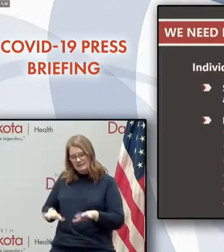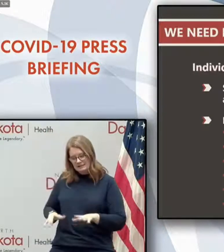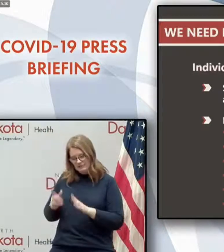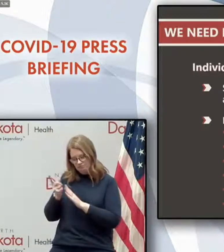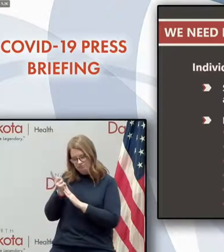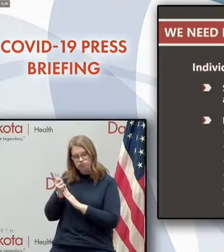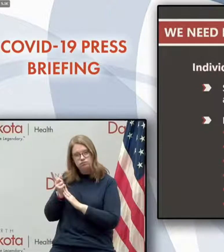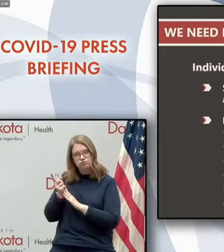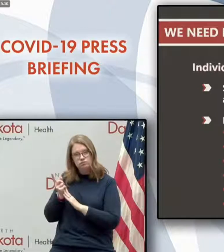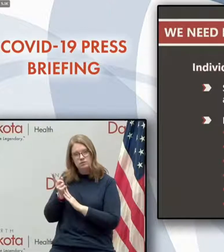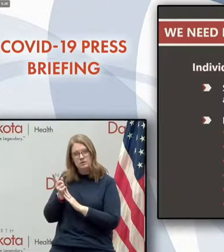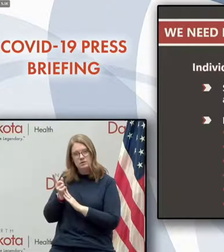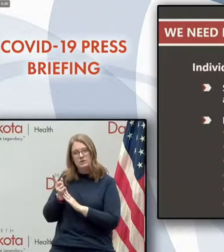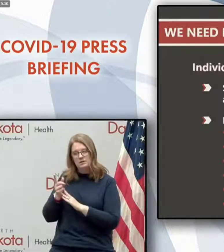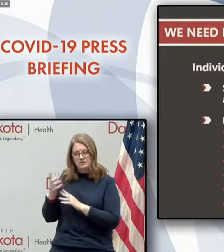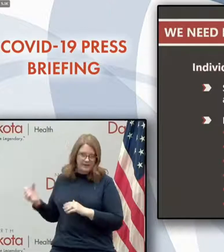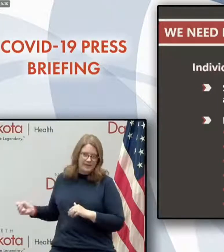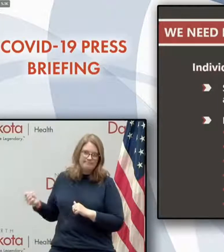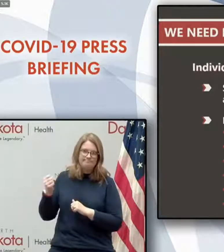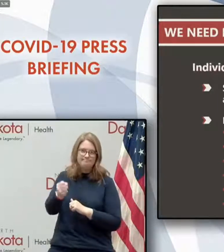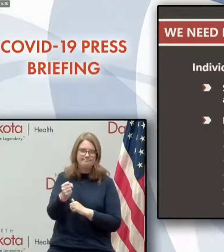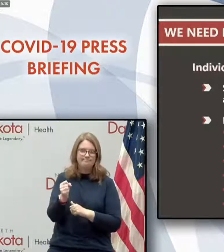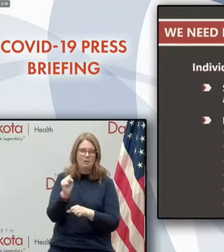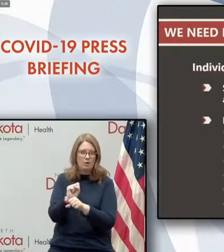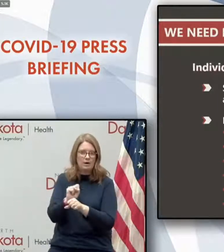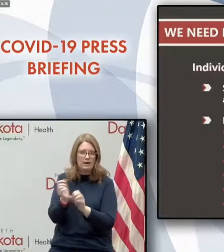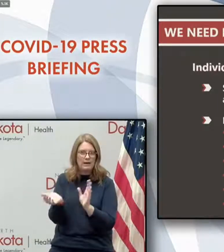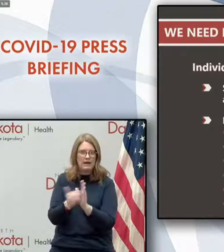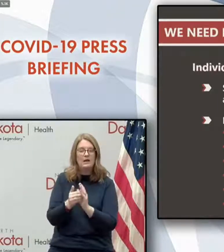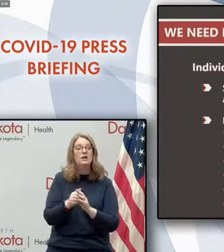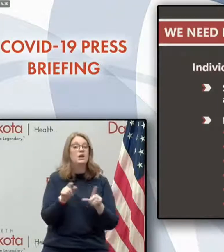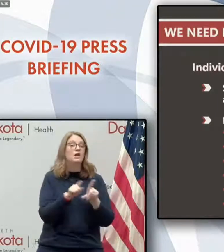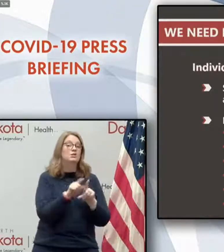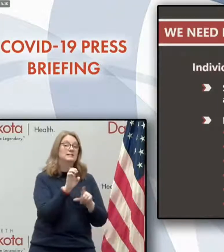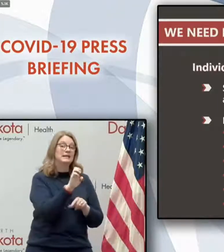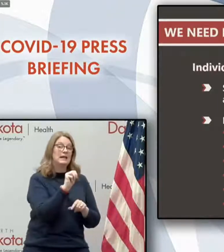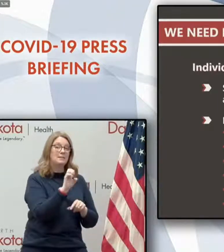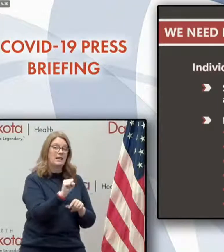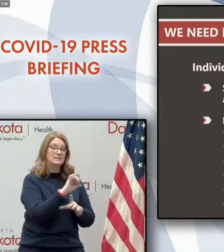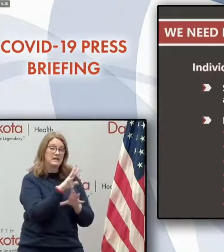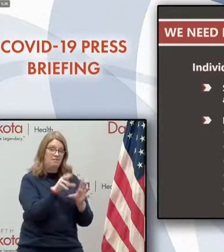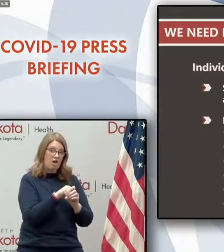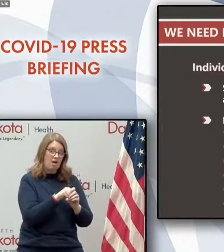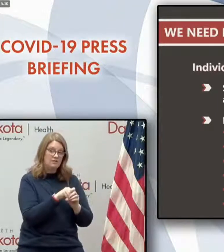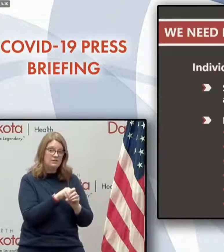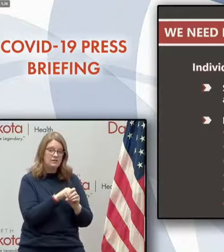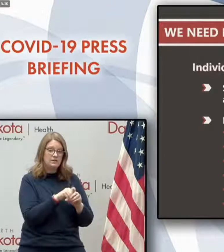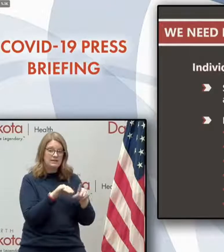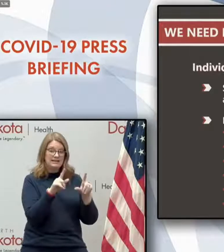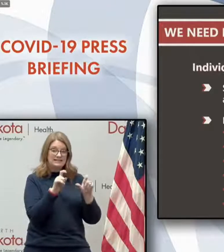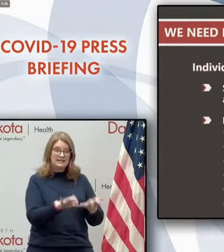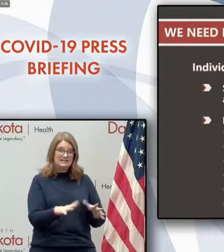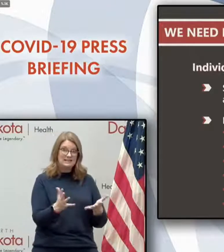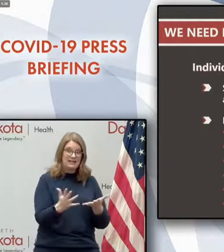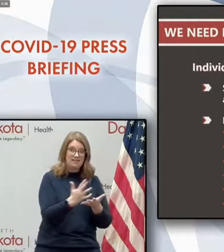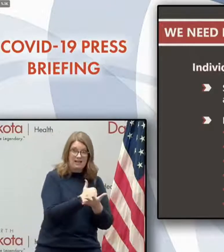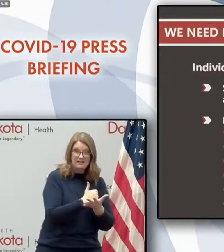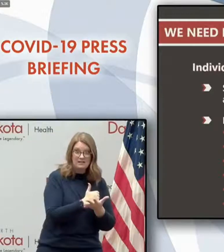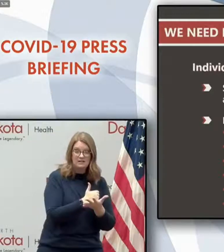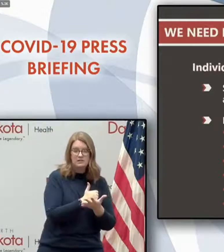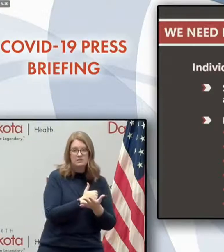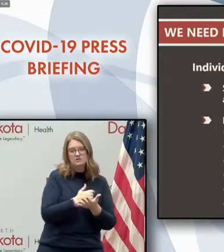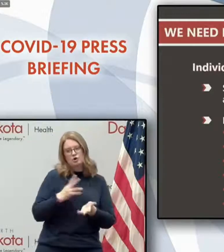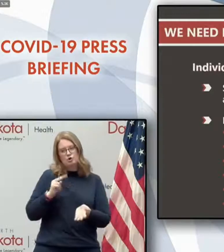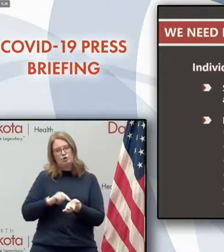on the playing field. And four, getting our EMS involved statewide in test collecting so we can free up nurses